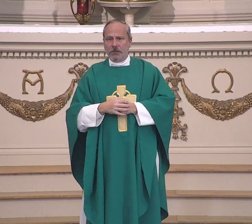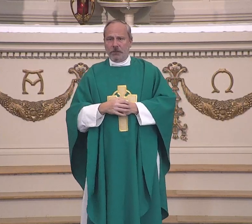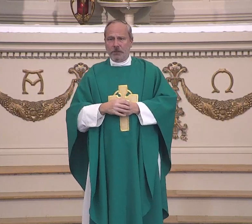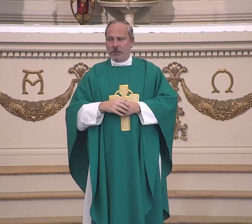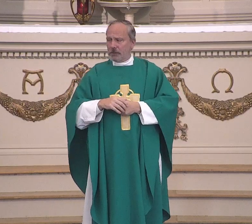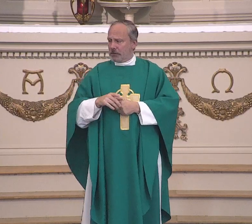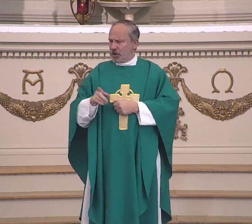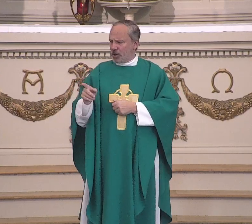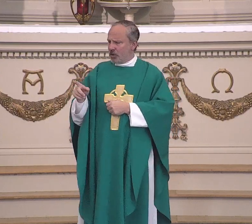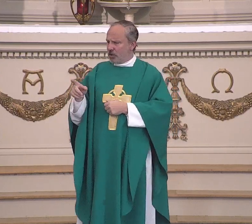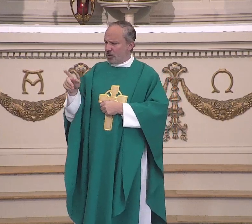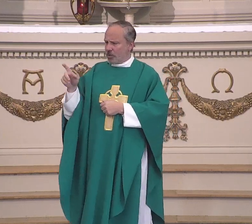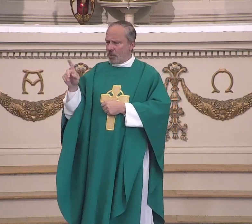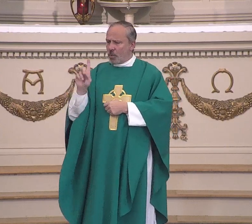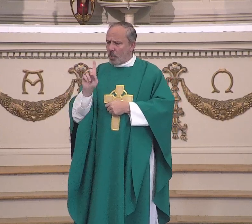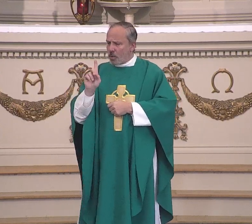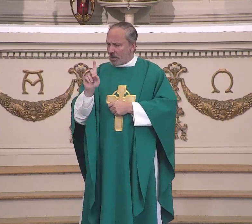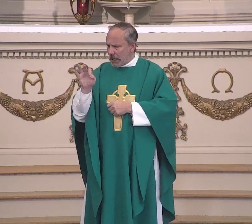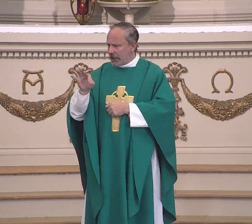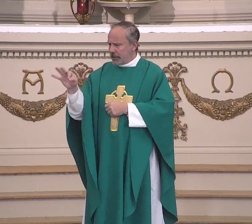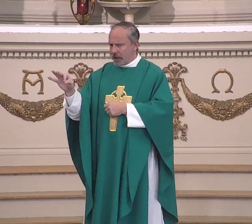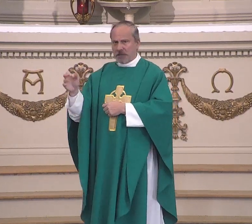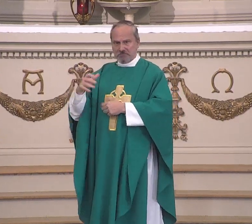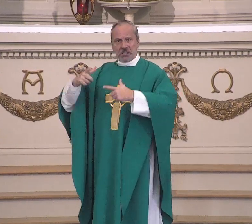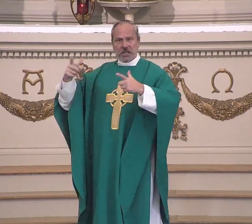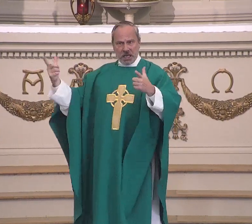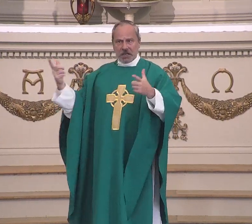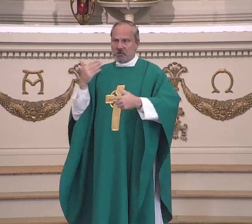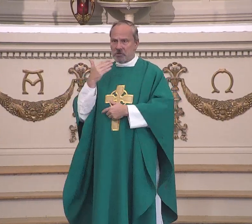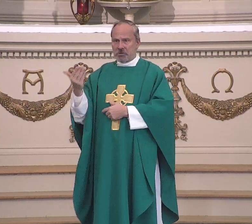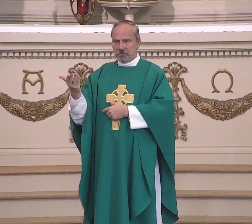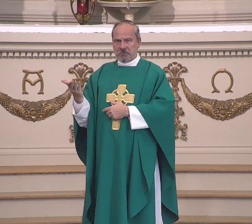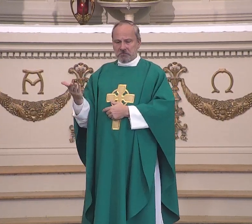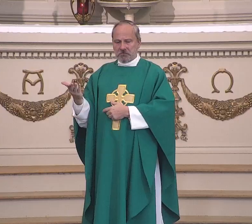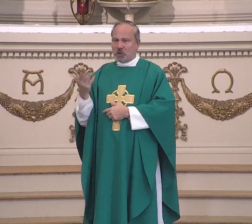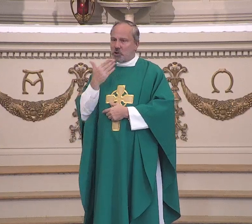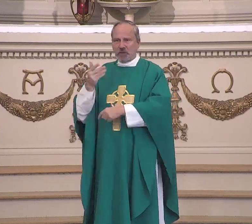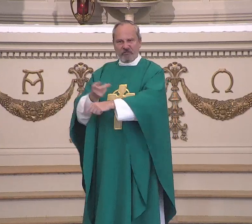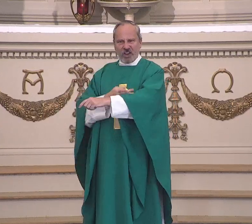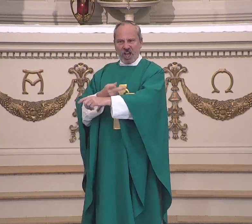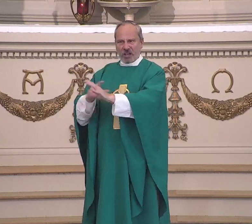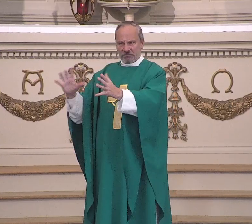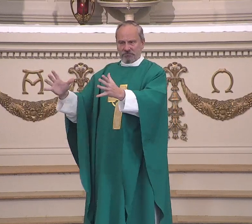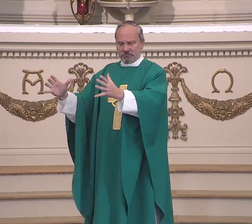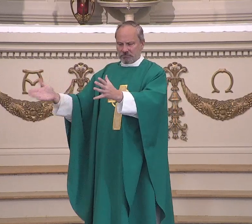a crazy story about a crazy person. What shepherd would really do that?